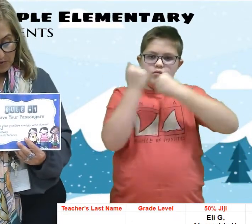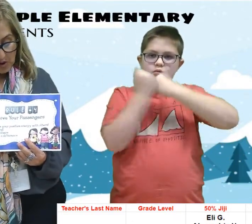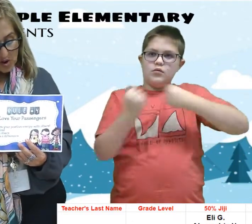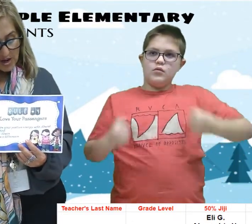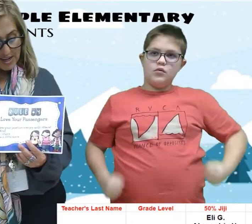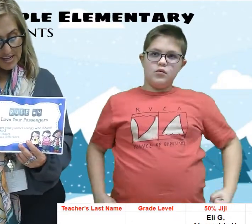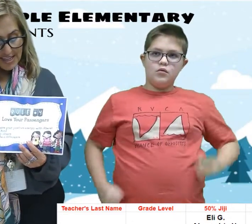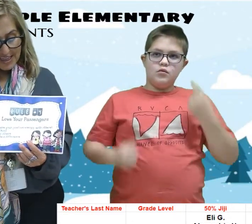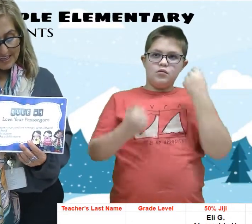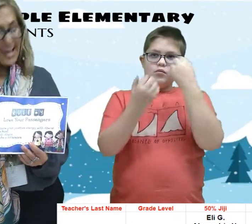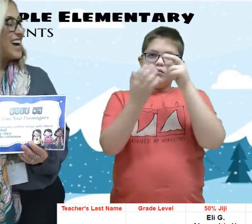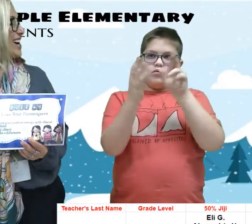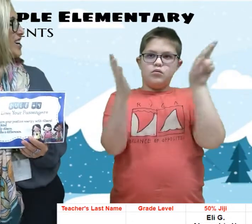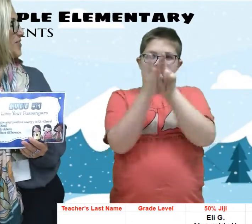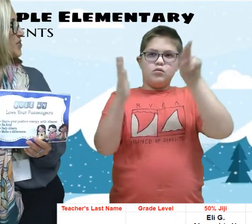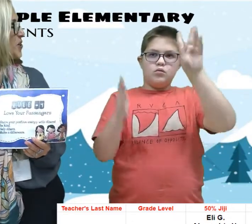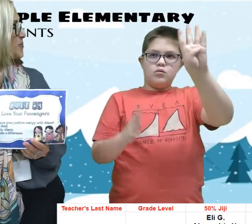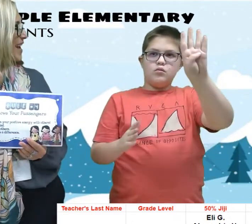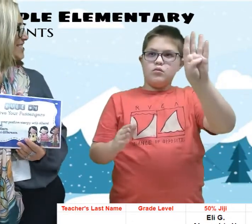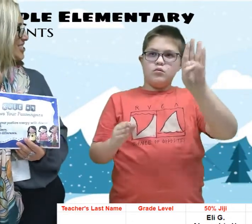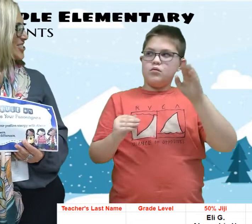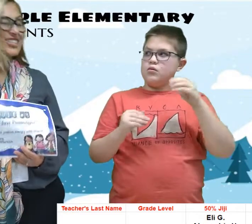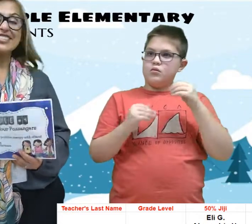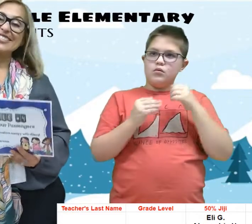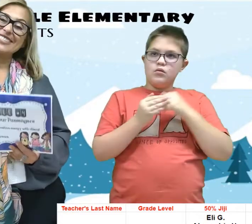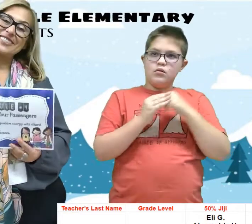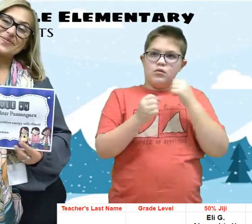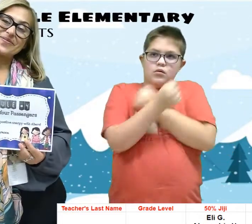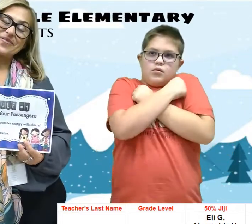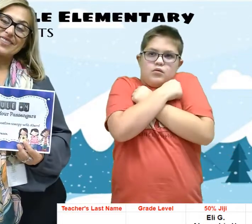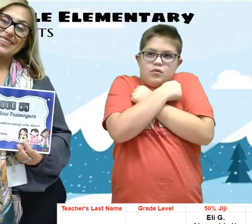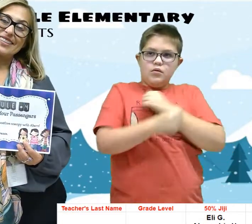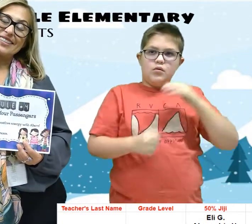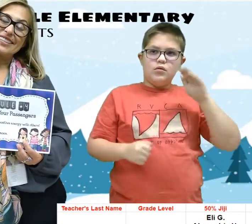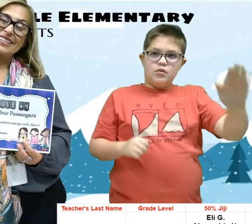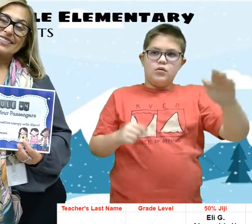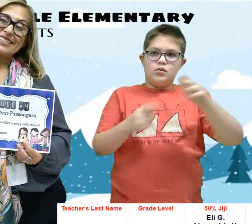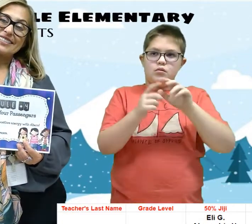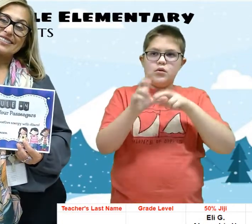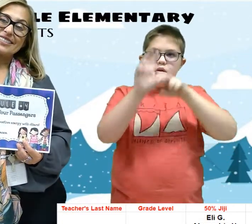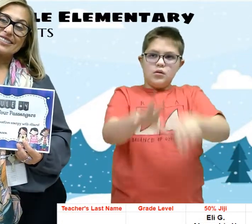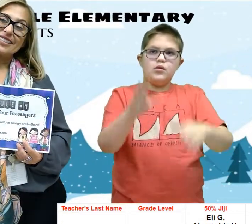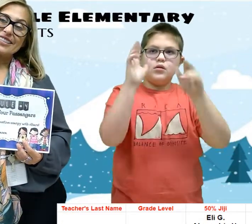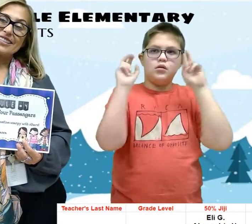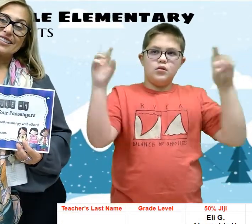Rule four, love your passengers.